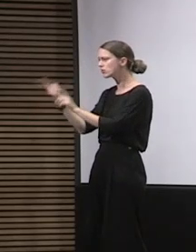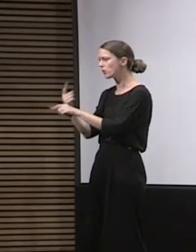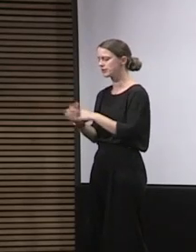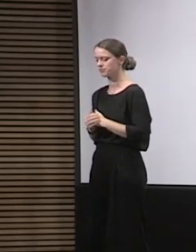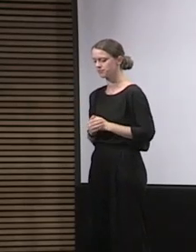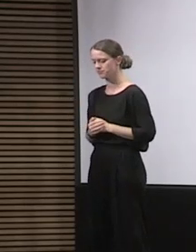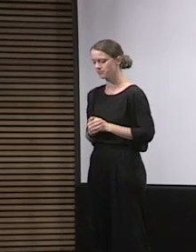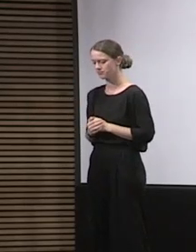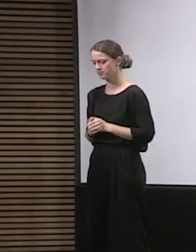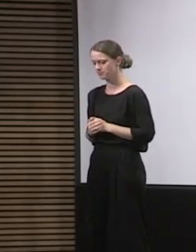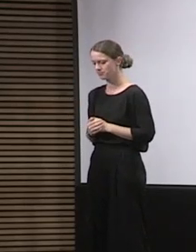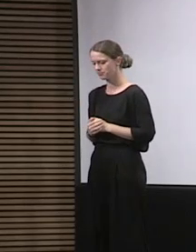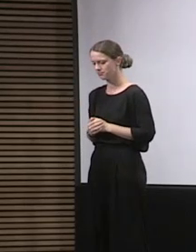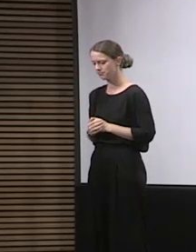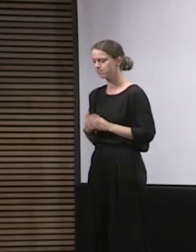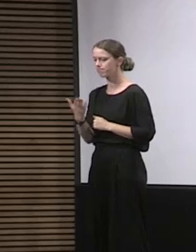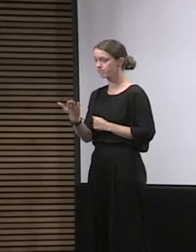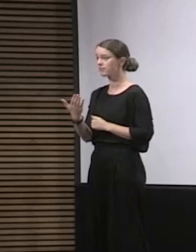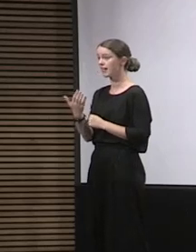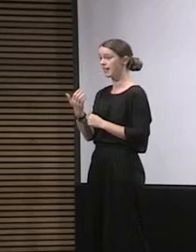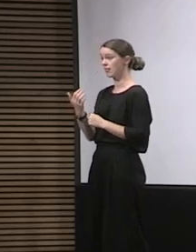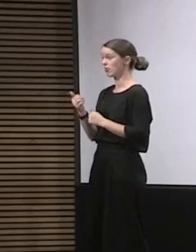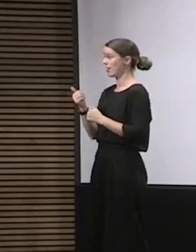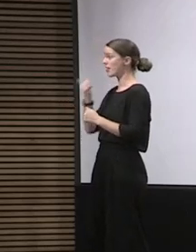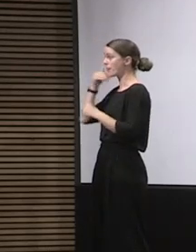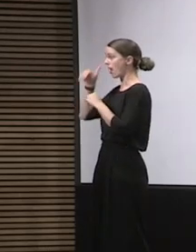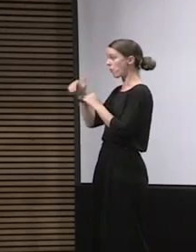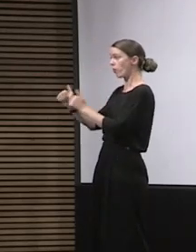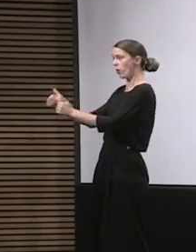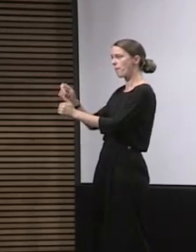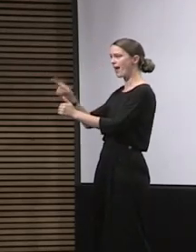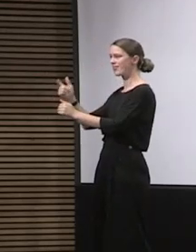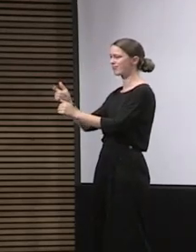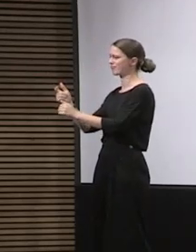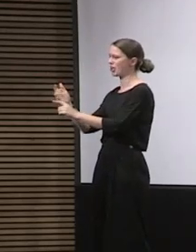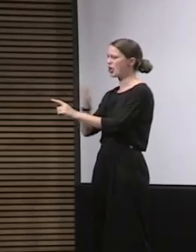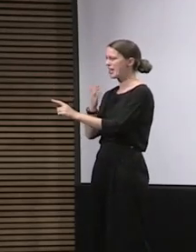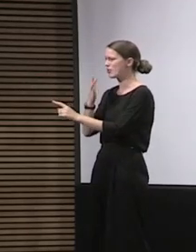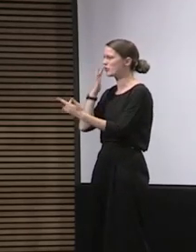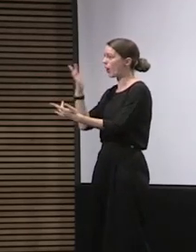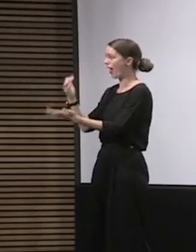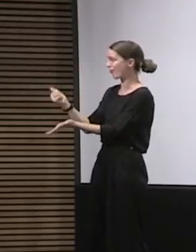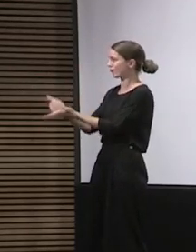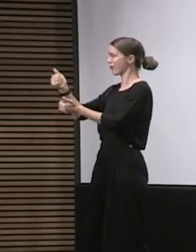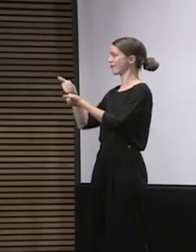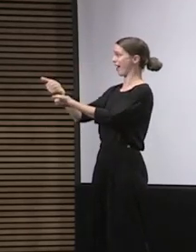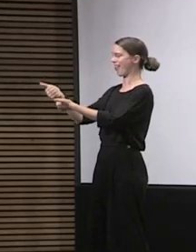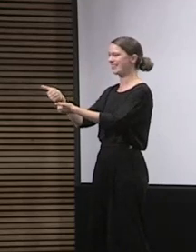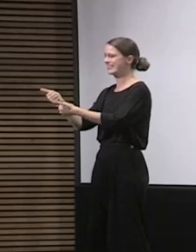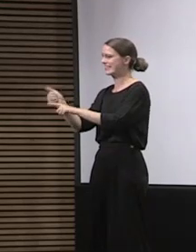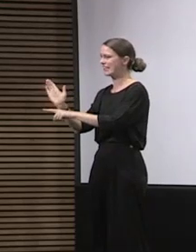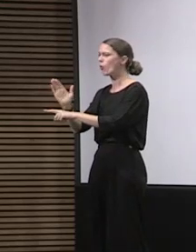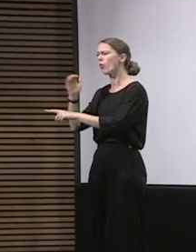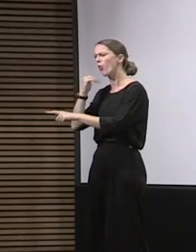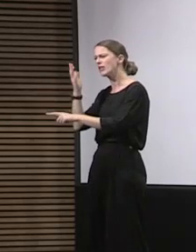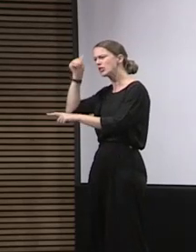to that? I think those numbers are encouraging, but it's much too early to say what that actually means. We always expected